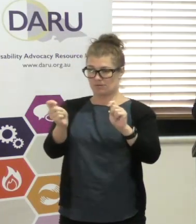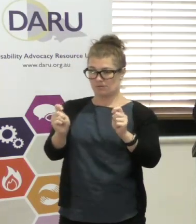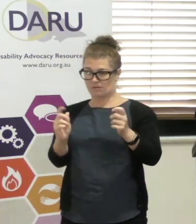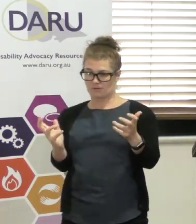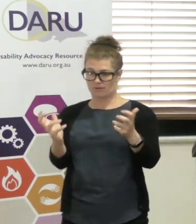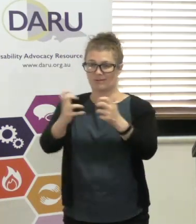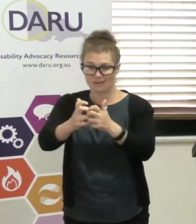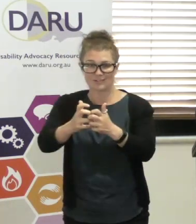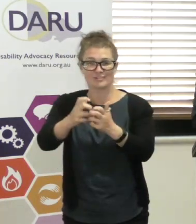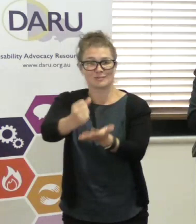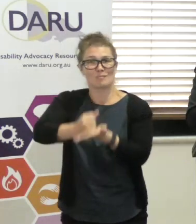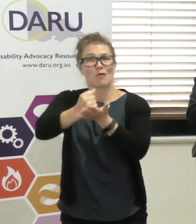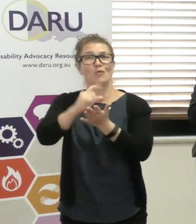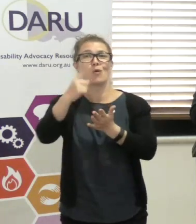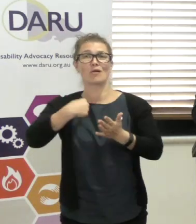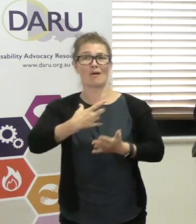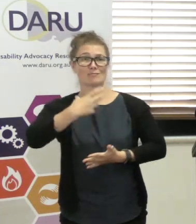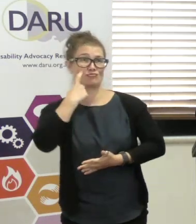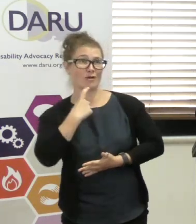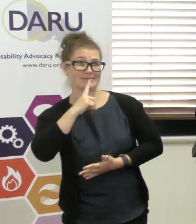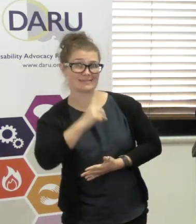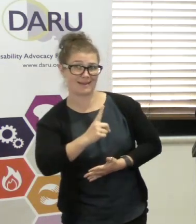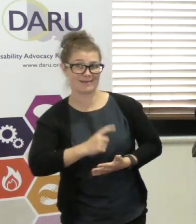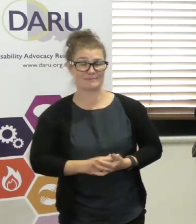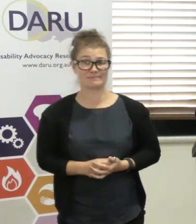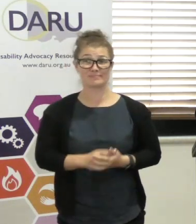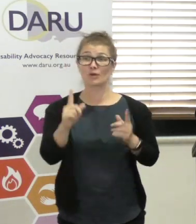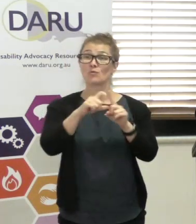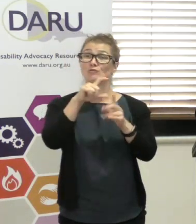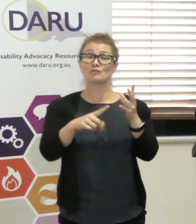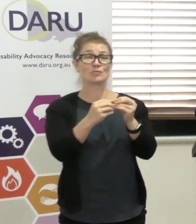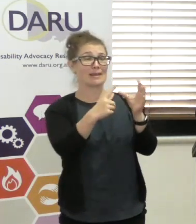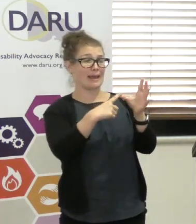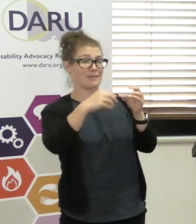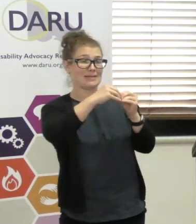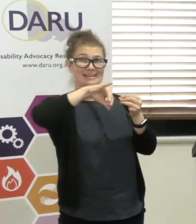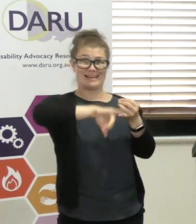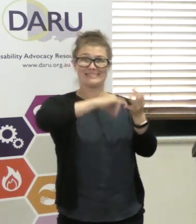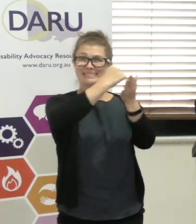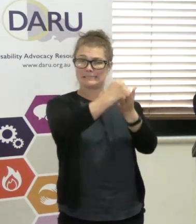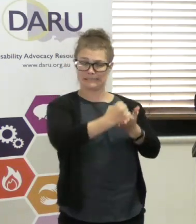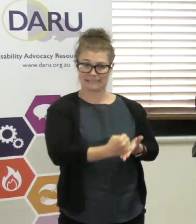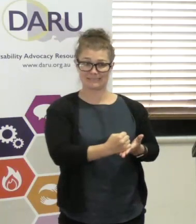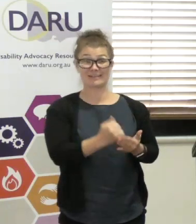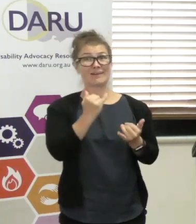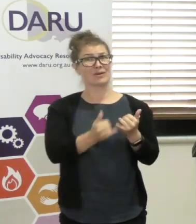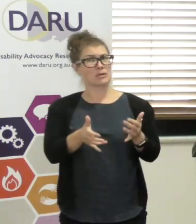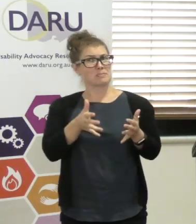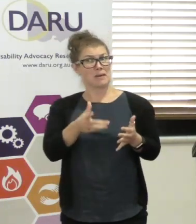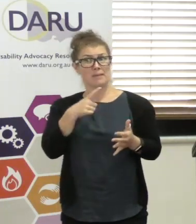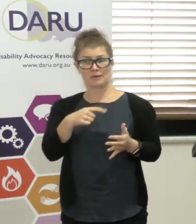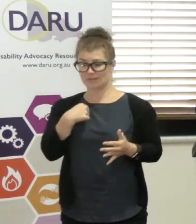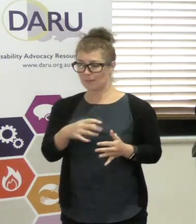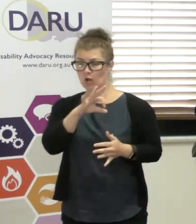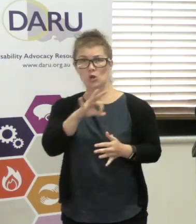argument. So we did that with the Australian Bureau of Statistics, which is very unusual for us, for a very small, not-for-profit